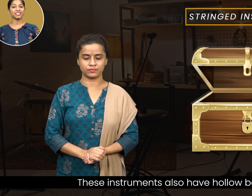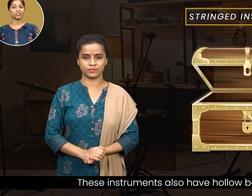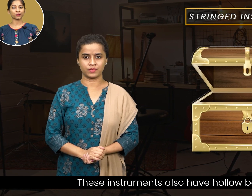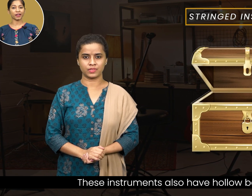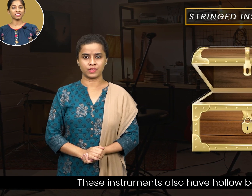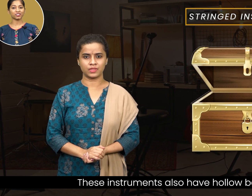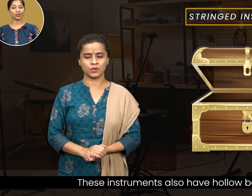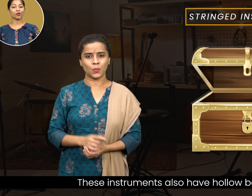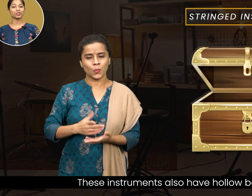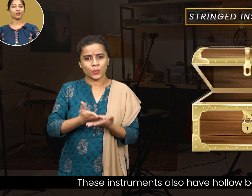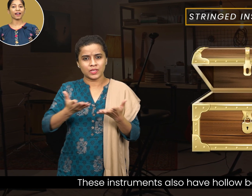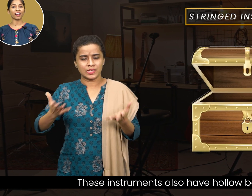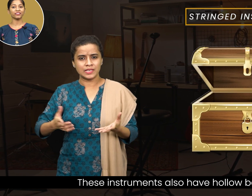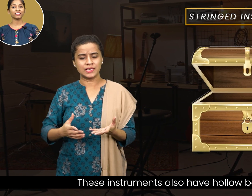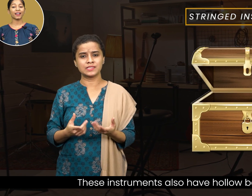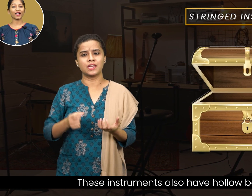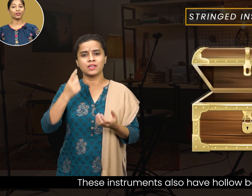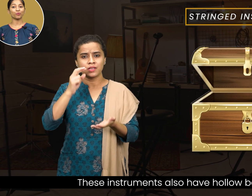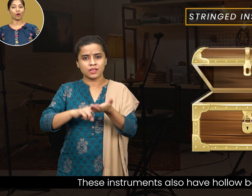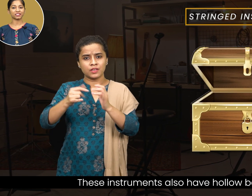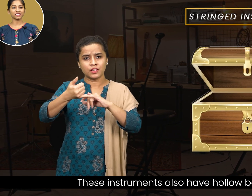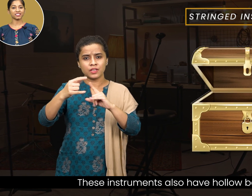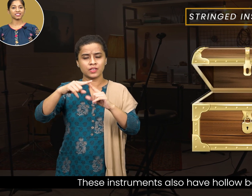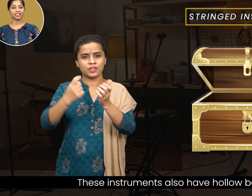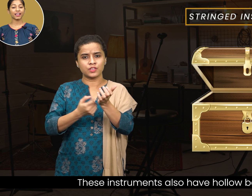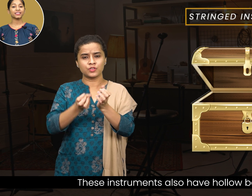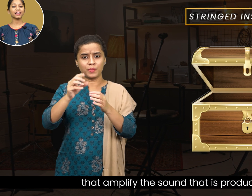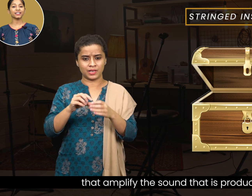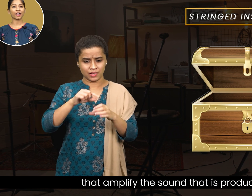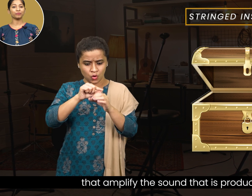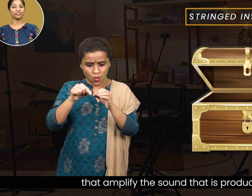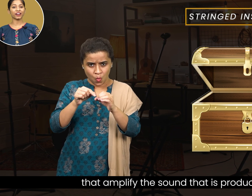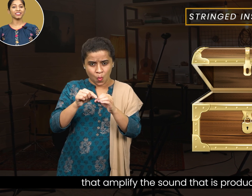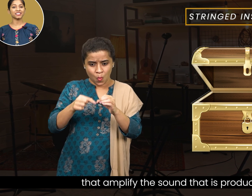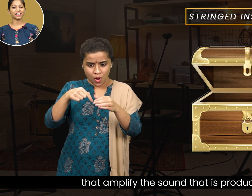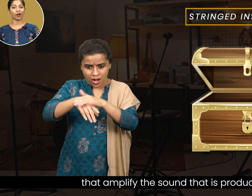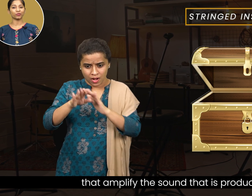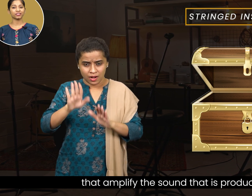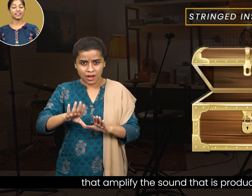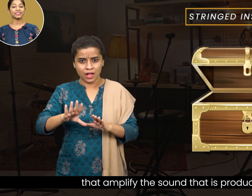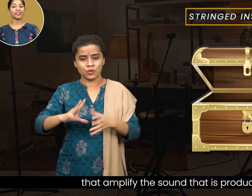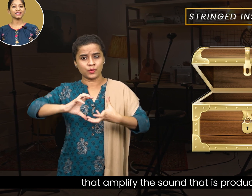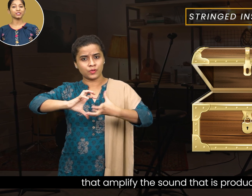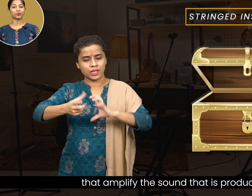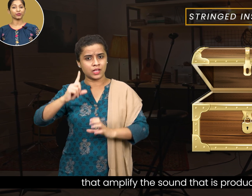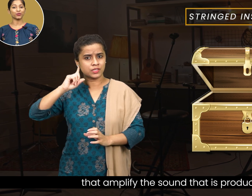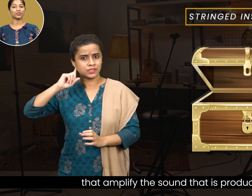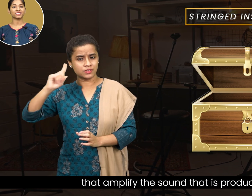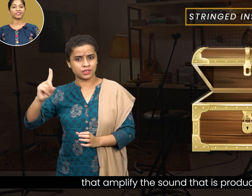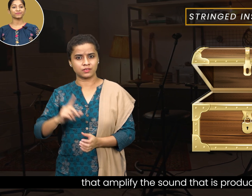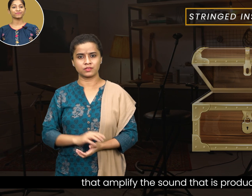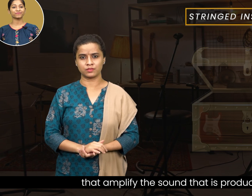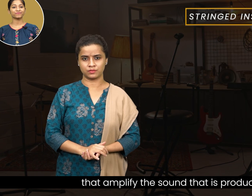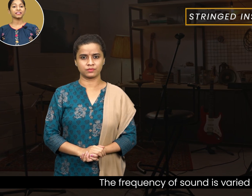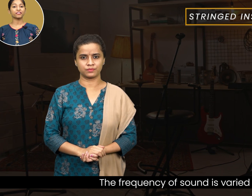These instruments also have hollow boxes that amplify the sound that is